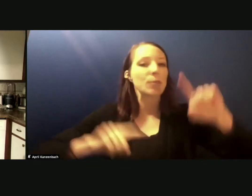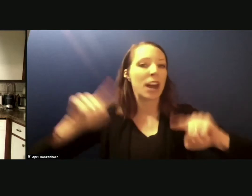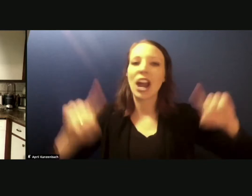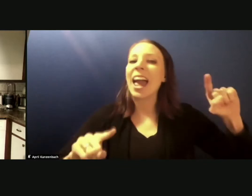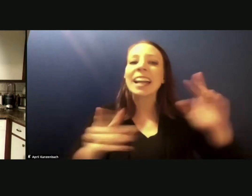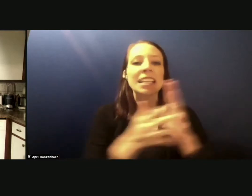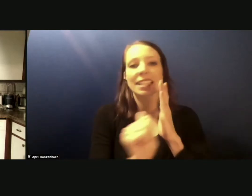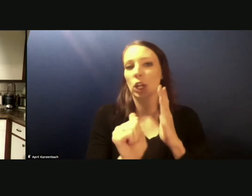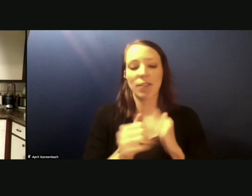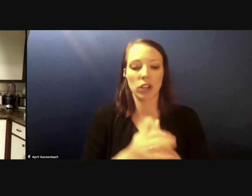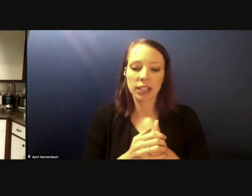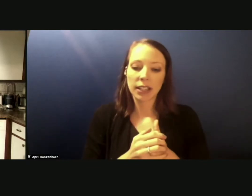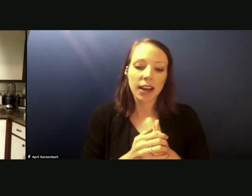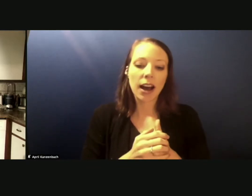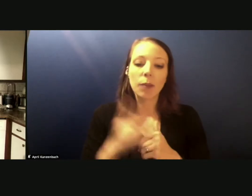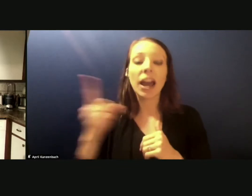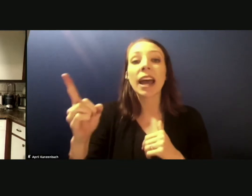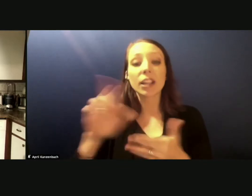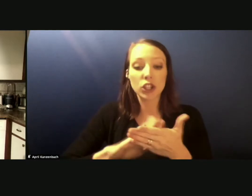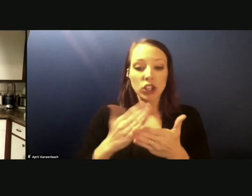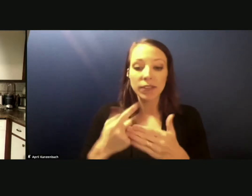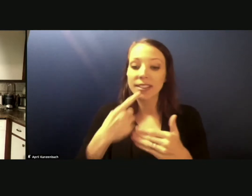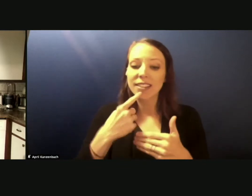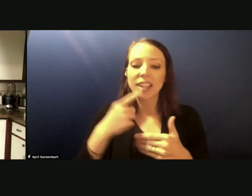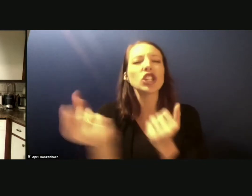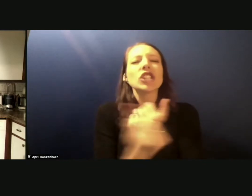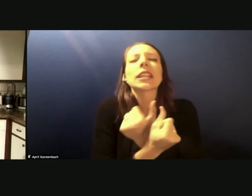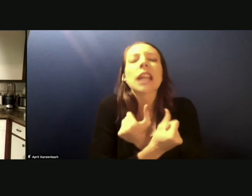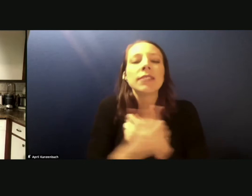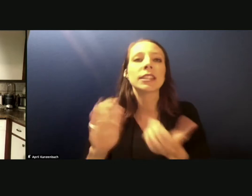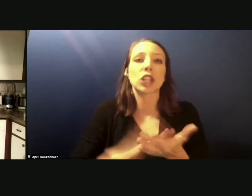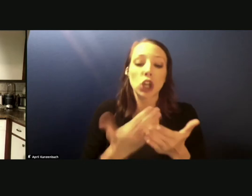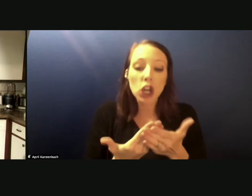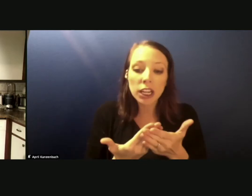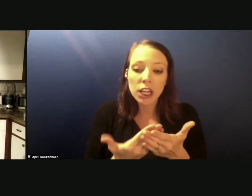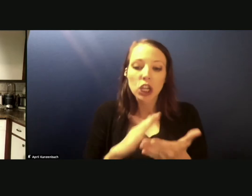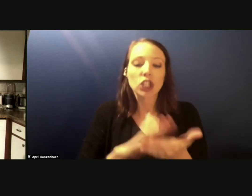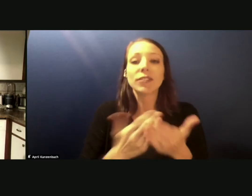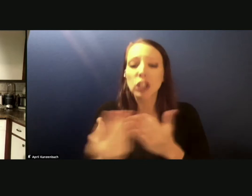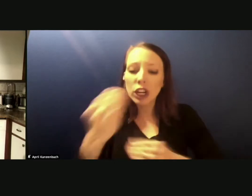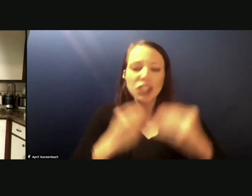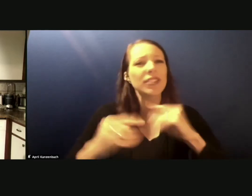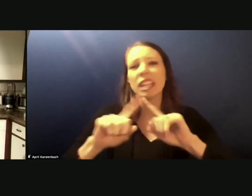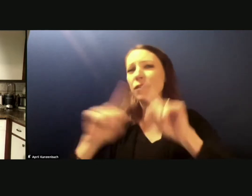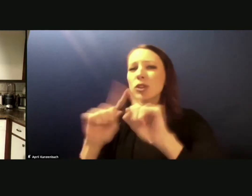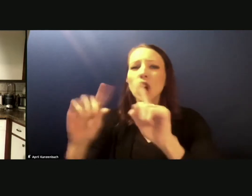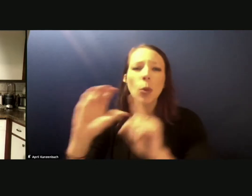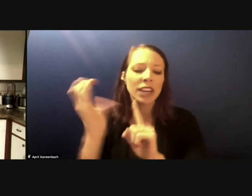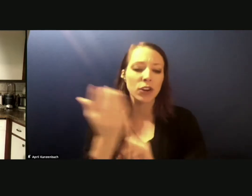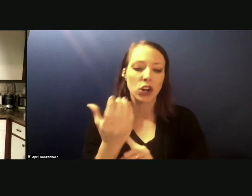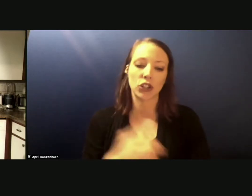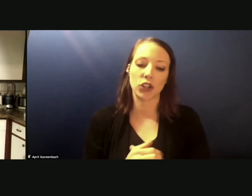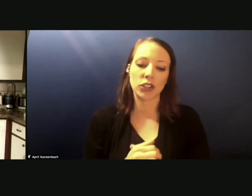even matter, any skill level. And the chef says that she just loves to cook. She loves to cook and she loves to eat from so